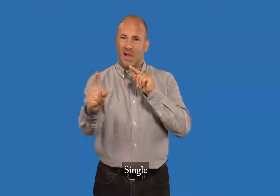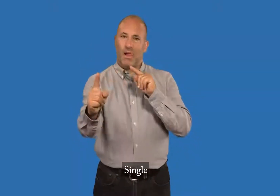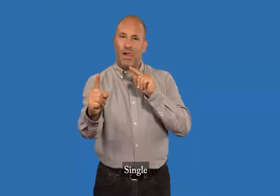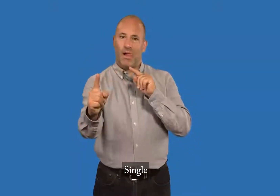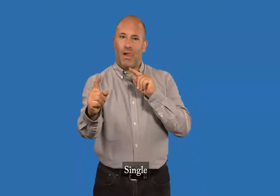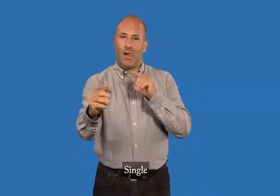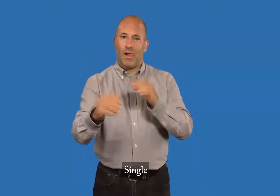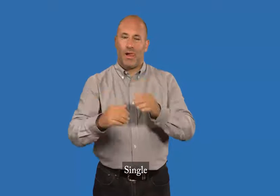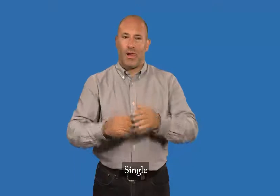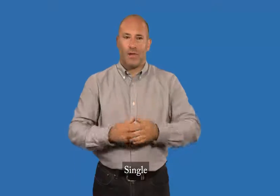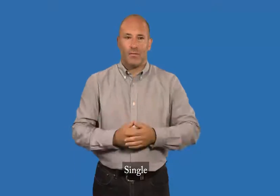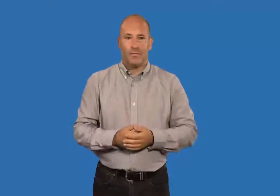Single.